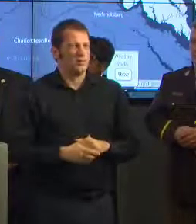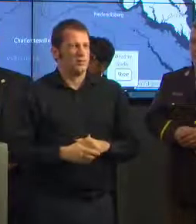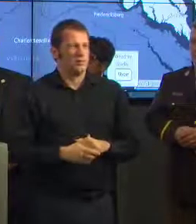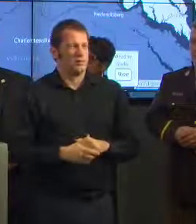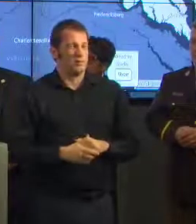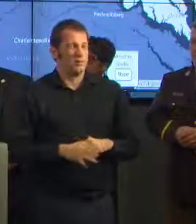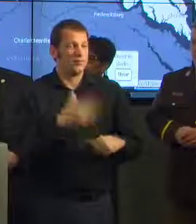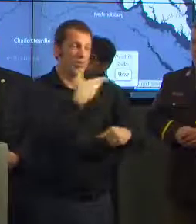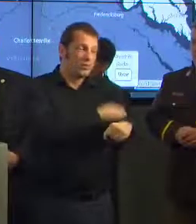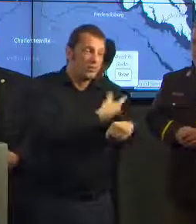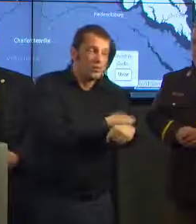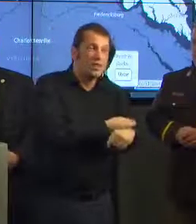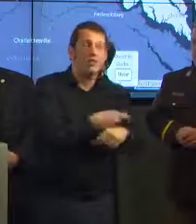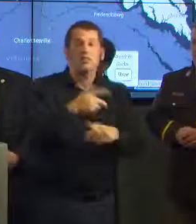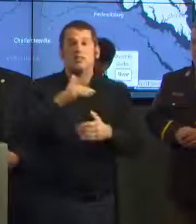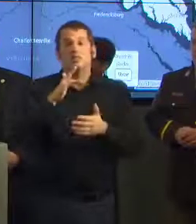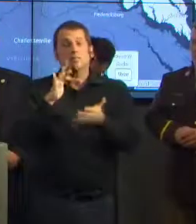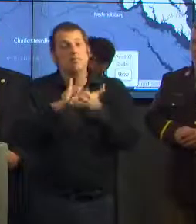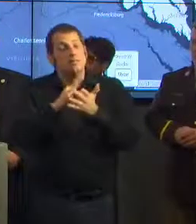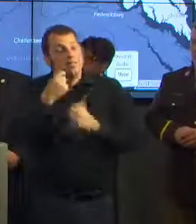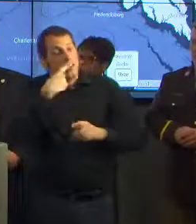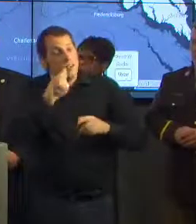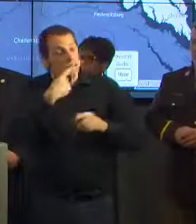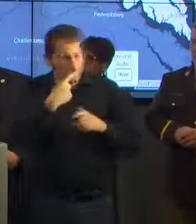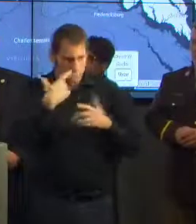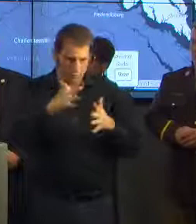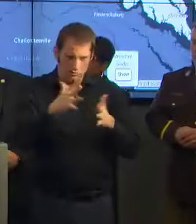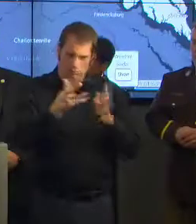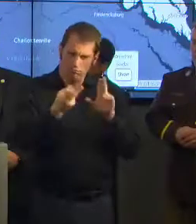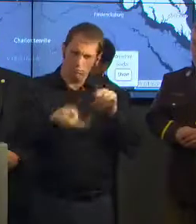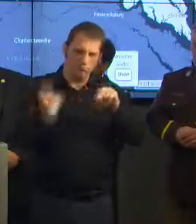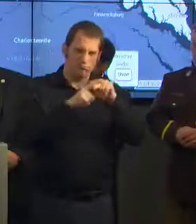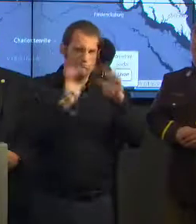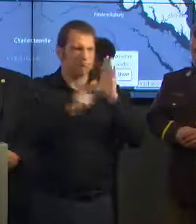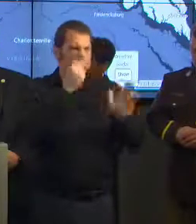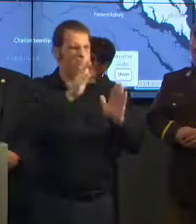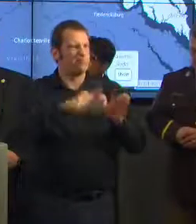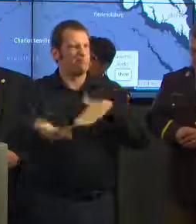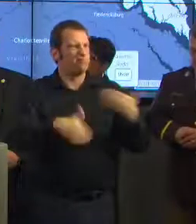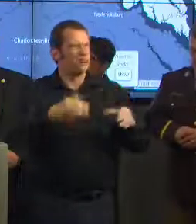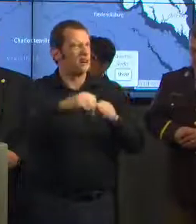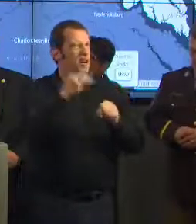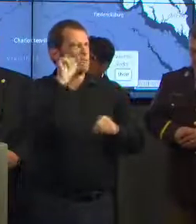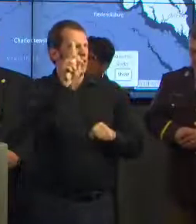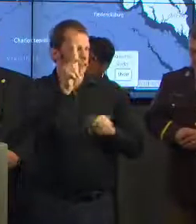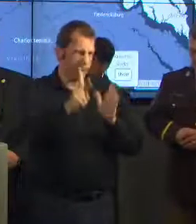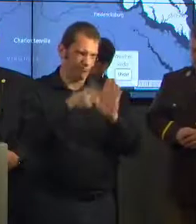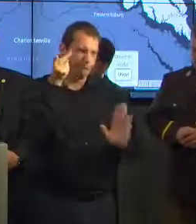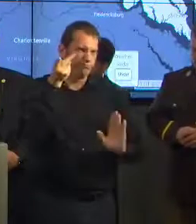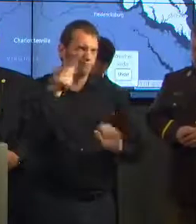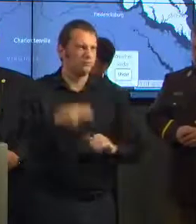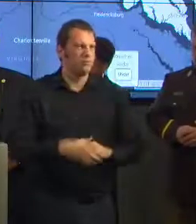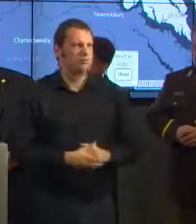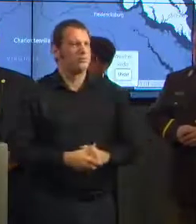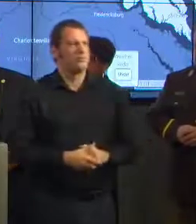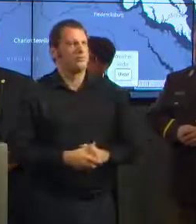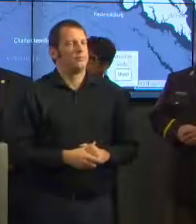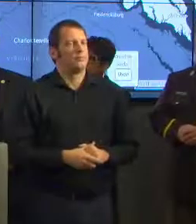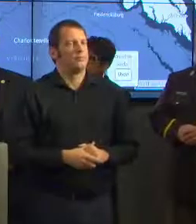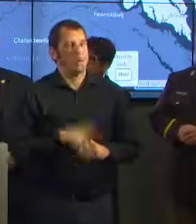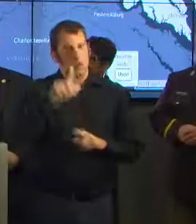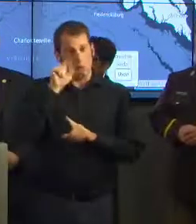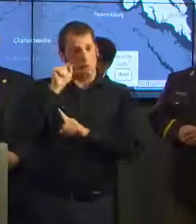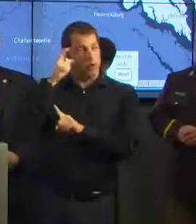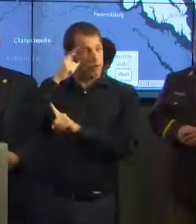state. A few weeks ago, Lieutenant Governor and I announced our administration's 2017